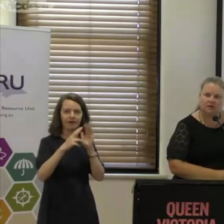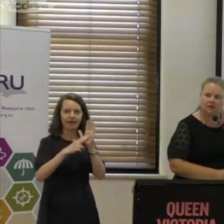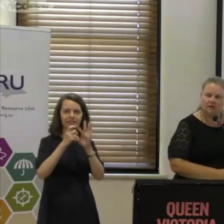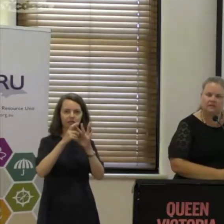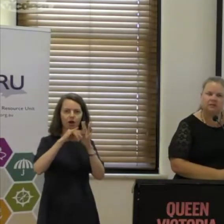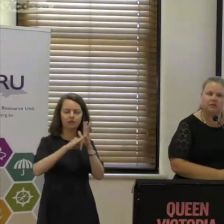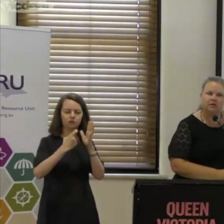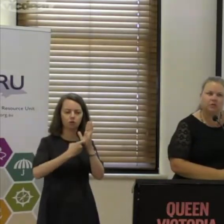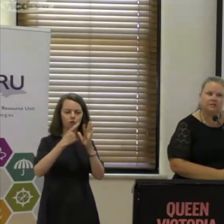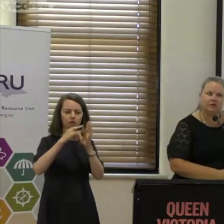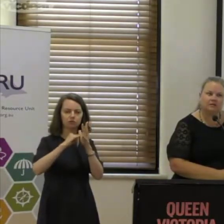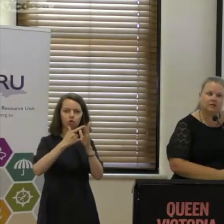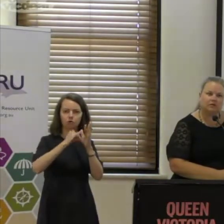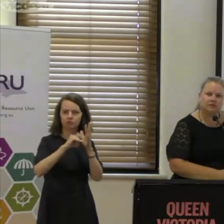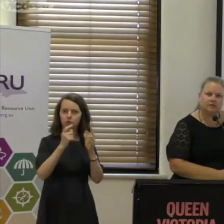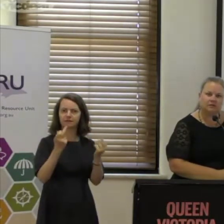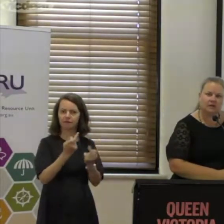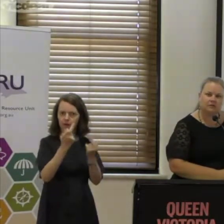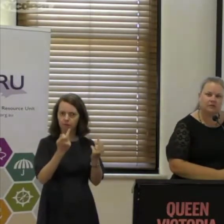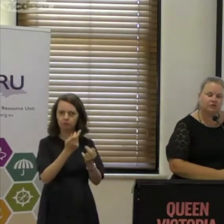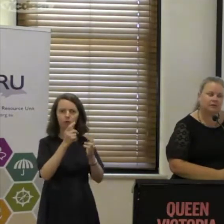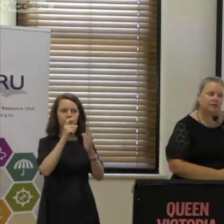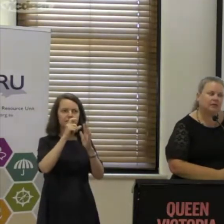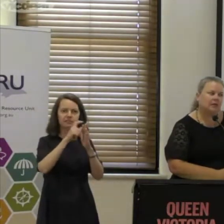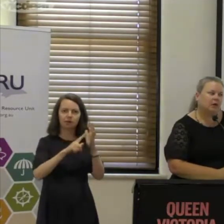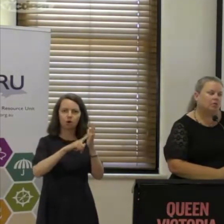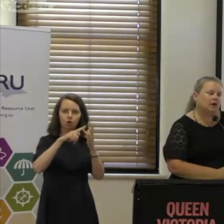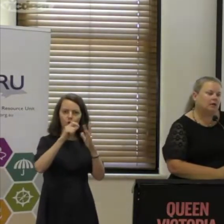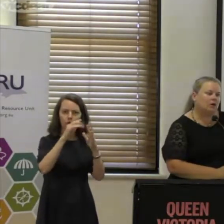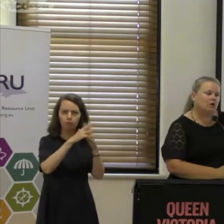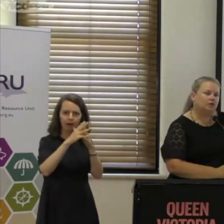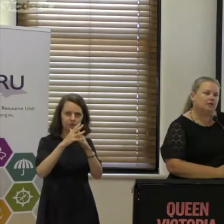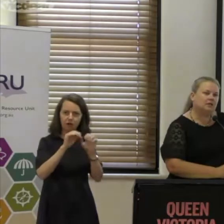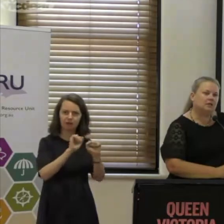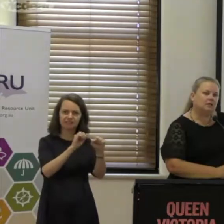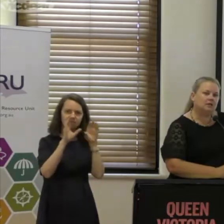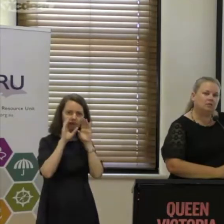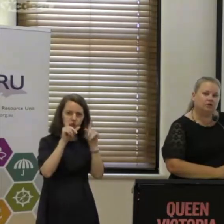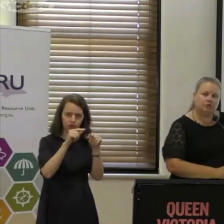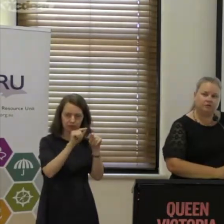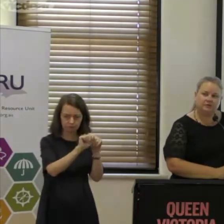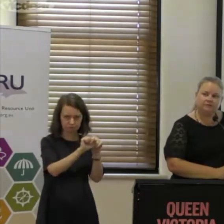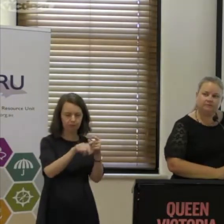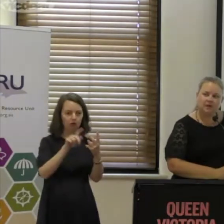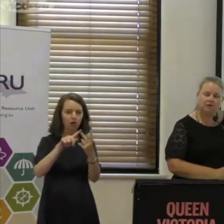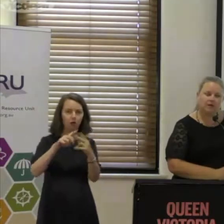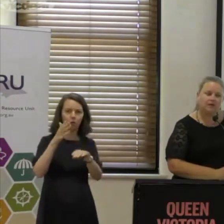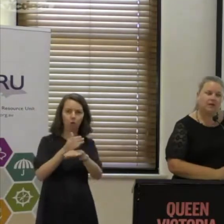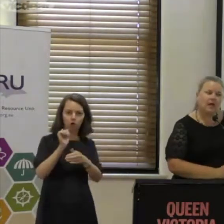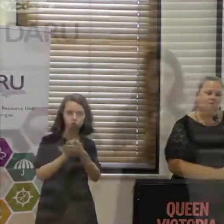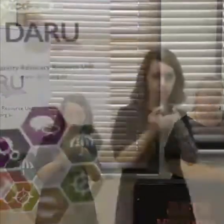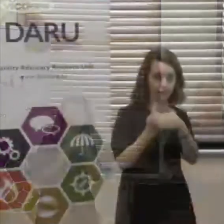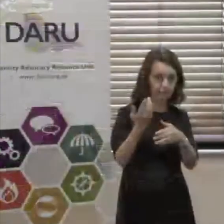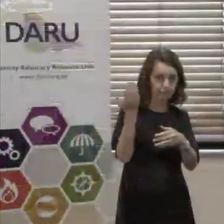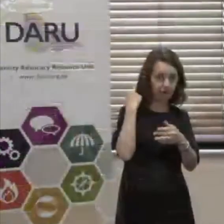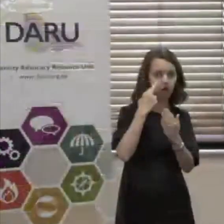the Disability Loop website itself and associated social media, one on the workshops that we ran,